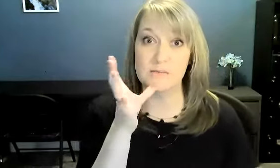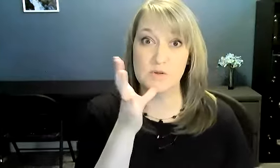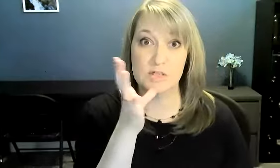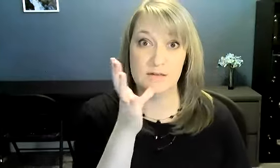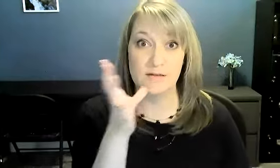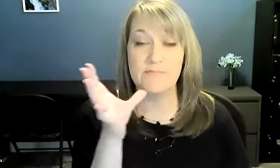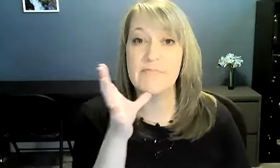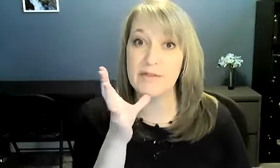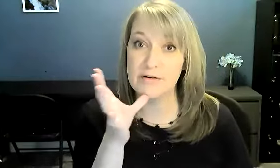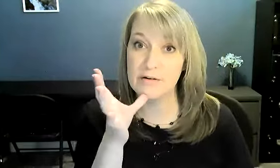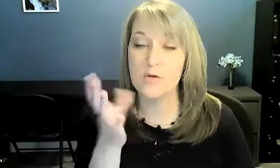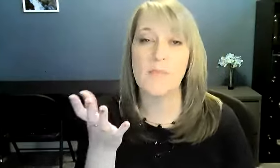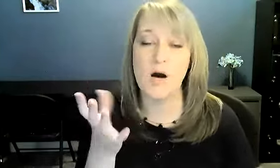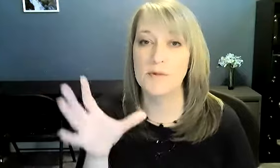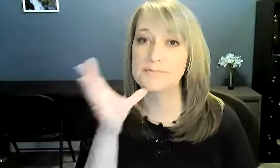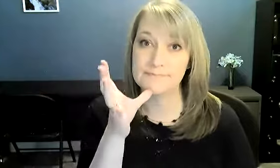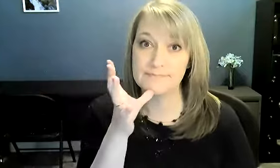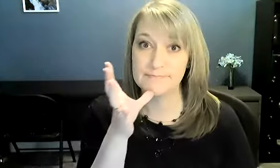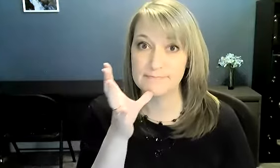motion. Mother or mom.